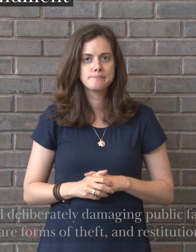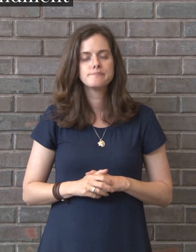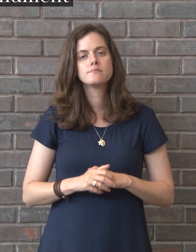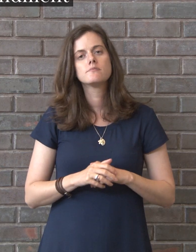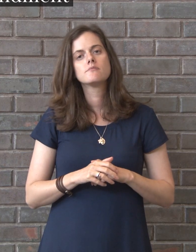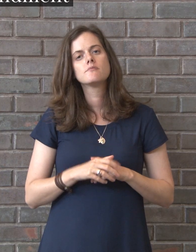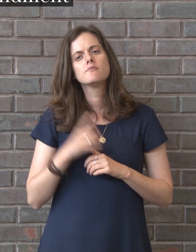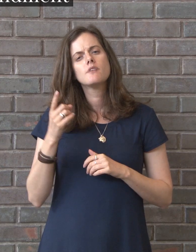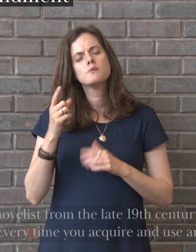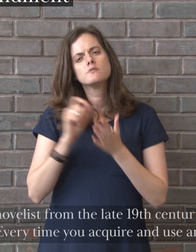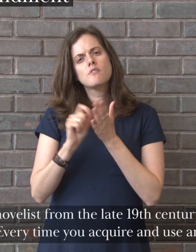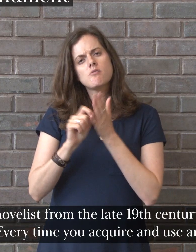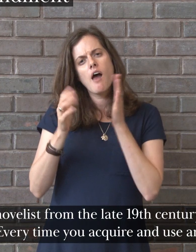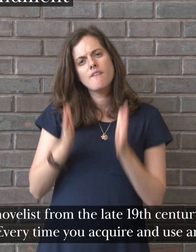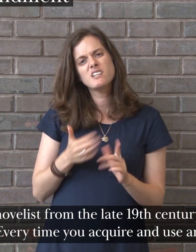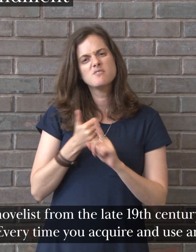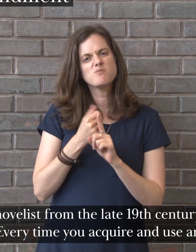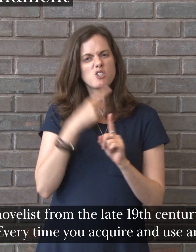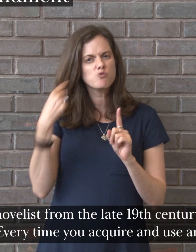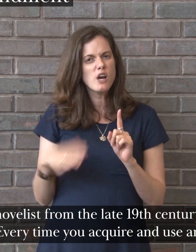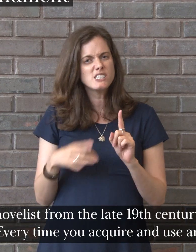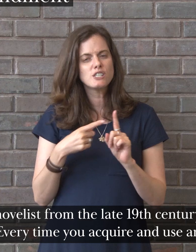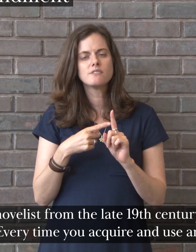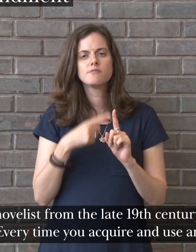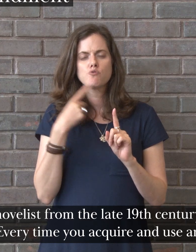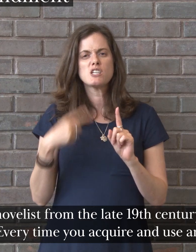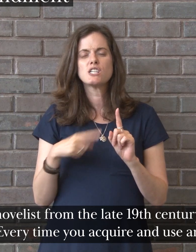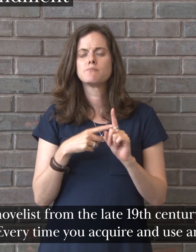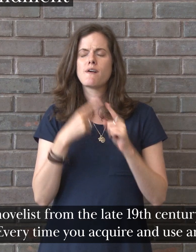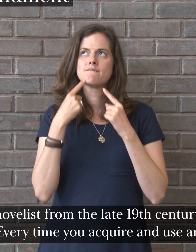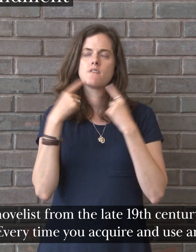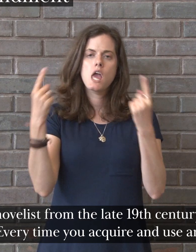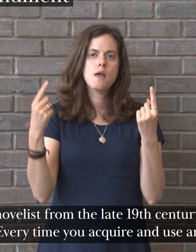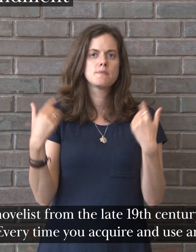A famous Russian novelist from the late 19th century